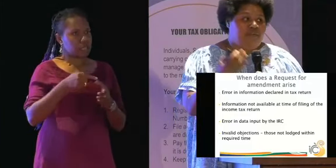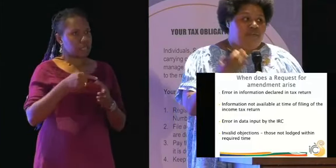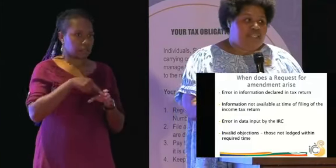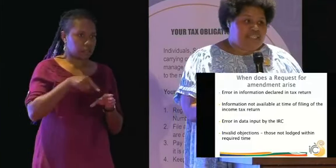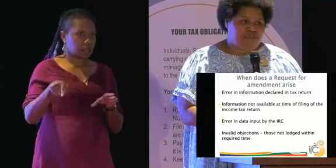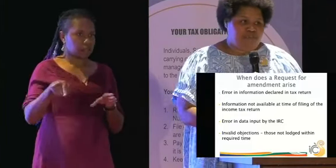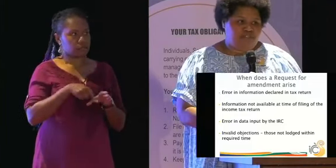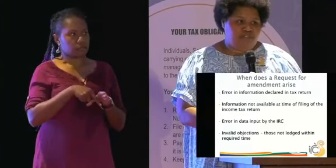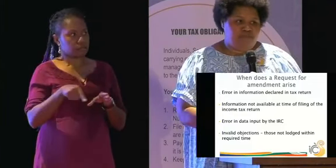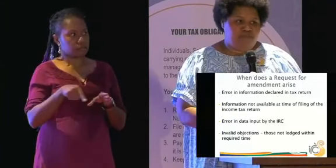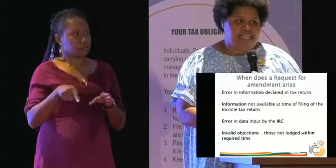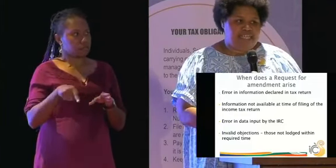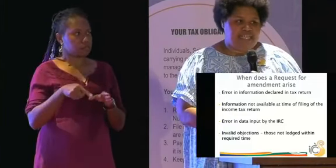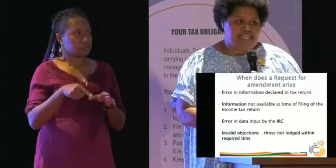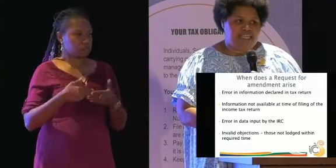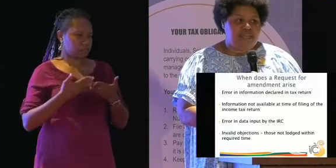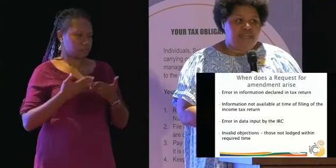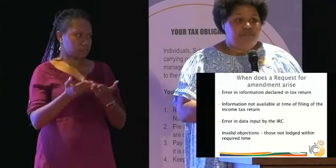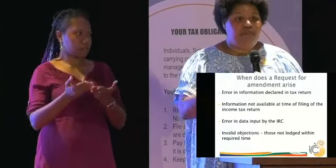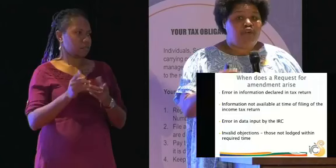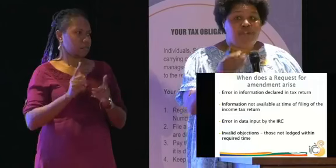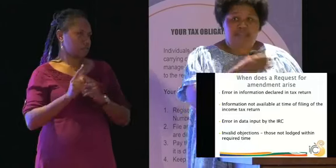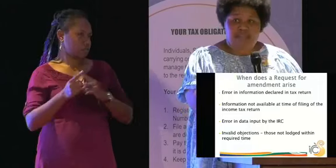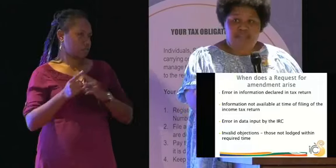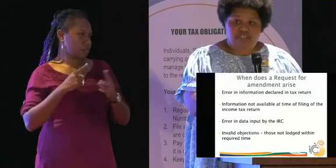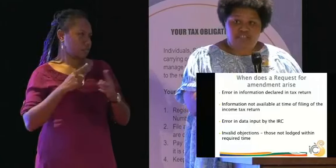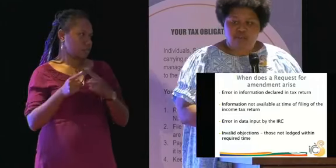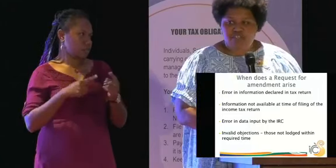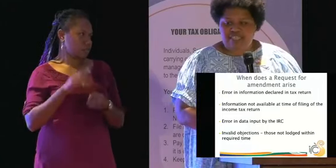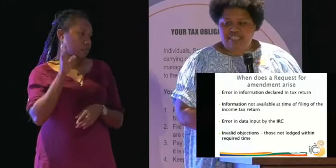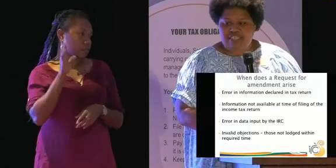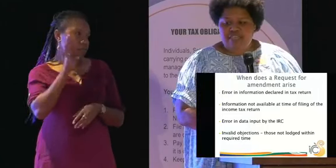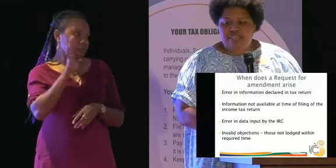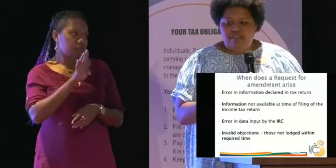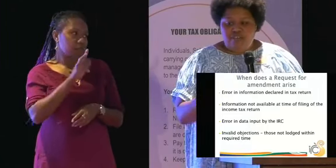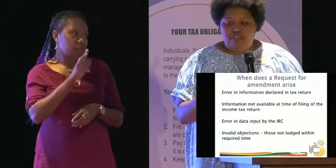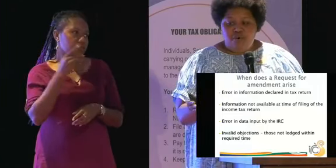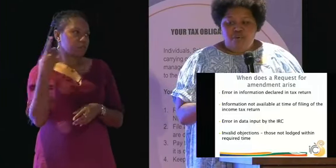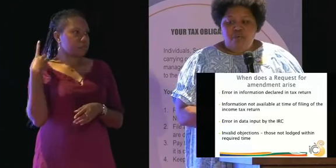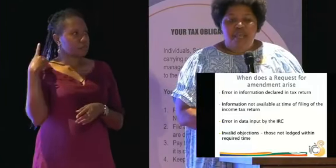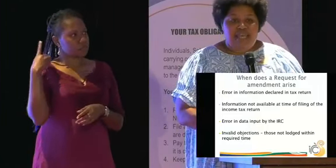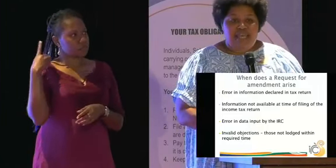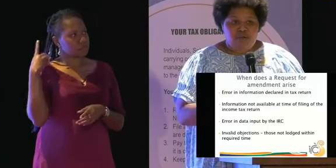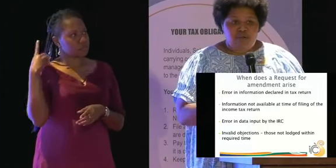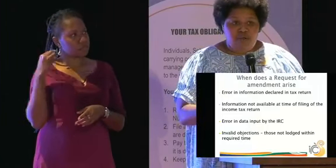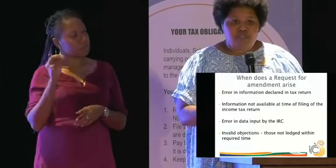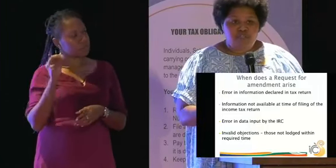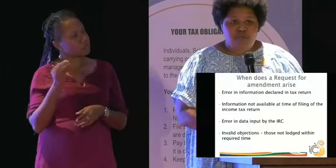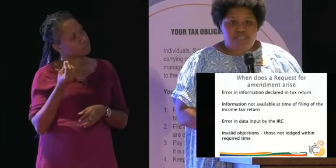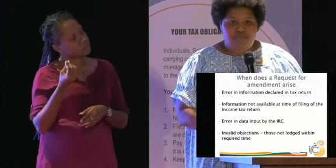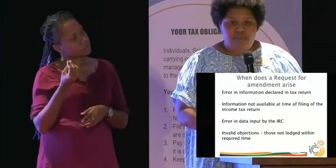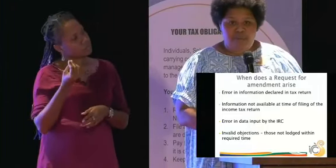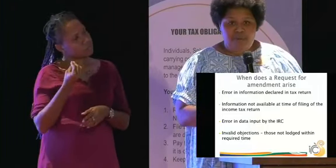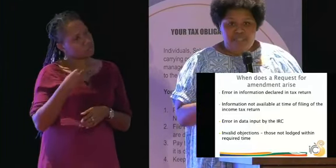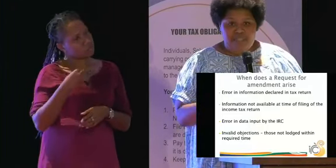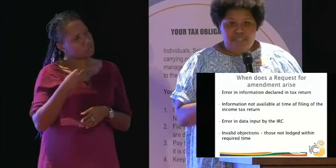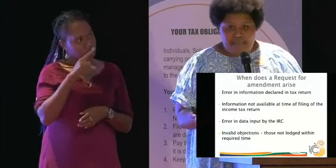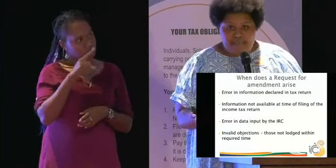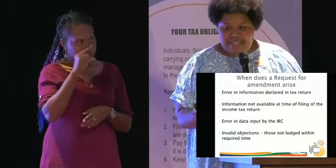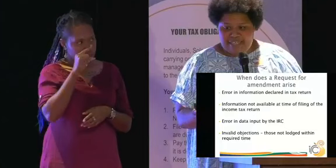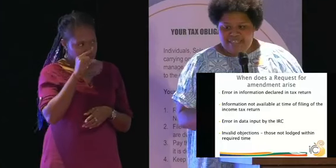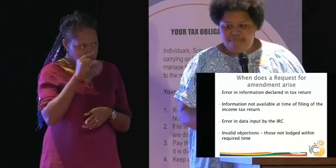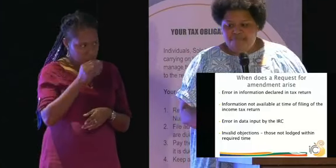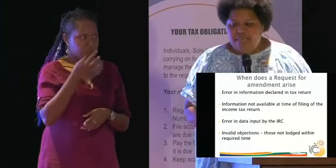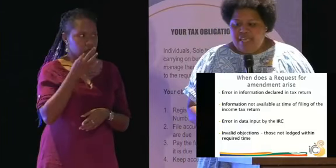did not provide this information to my tax agent before they actually lodged it. So you can also request for amendment when